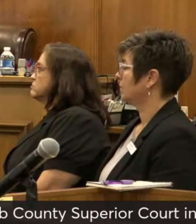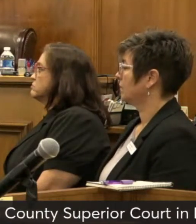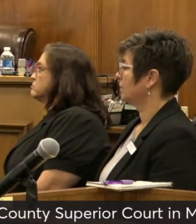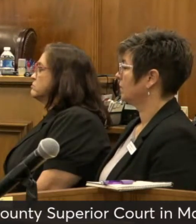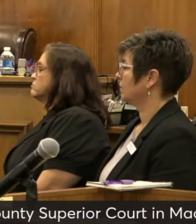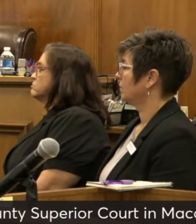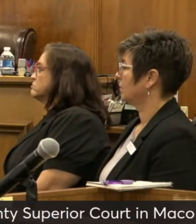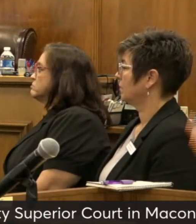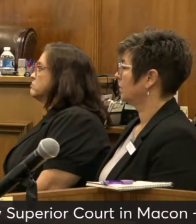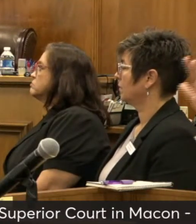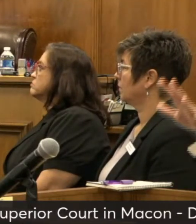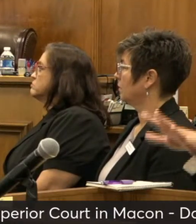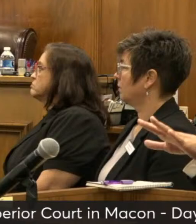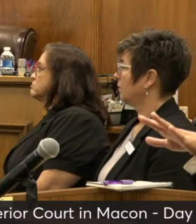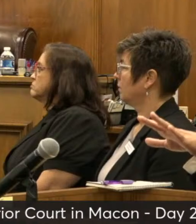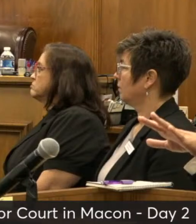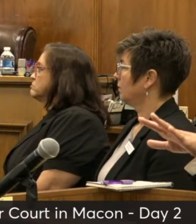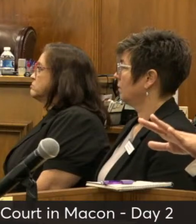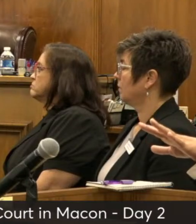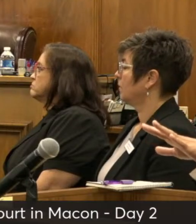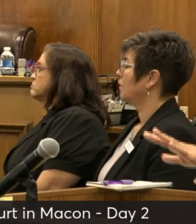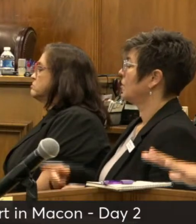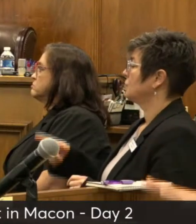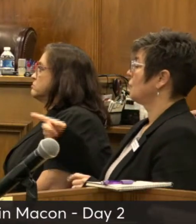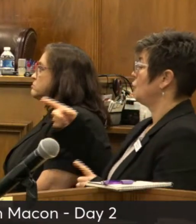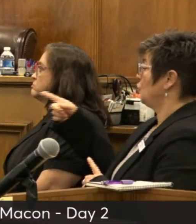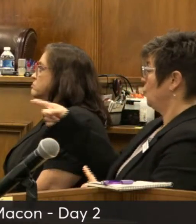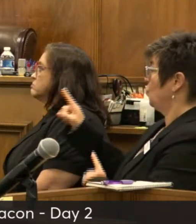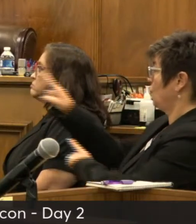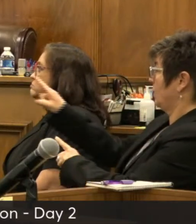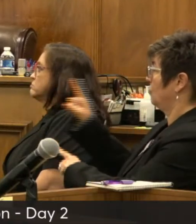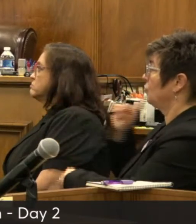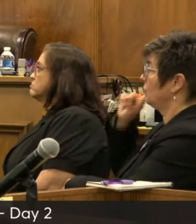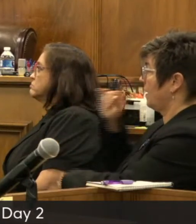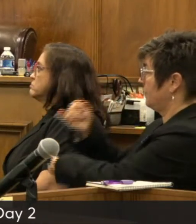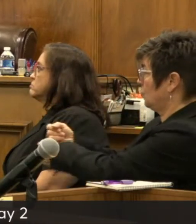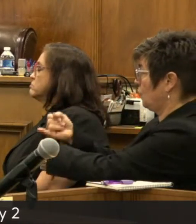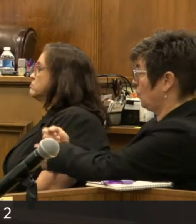so you went to the deaf school, he stayed in the mainstream.